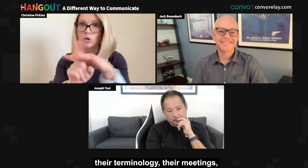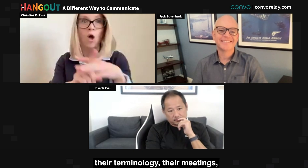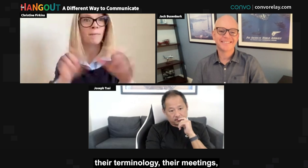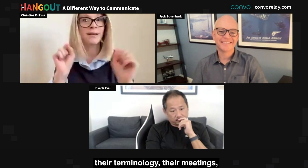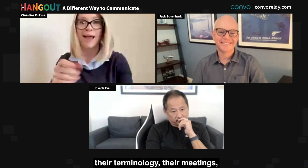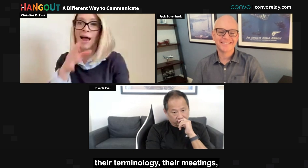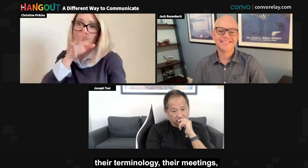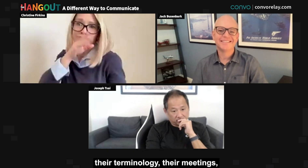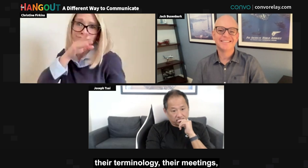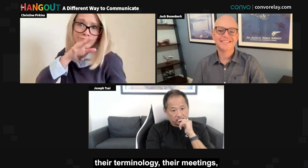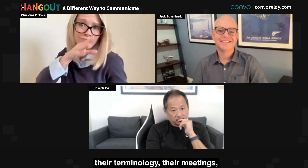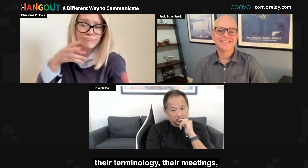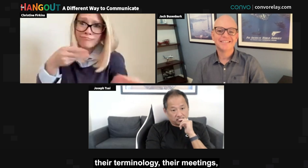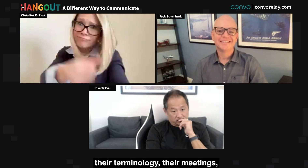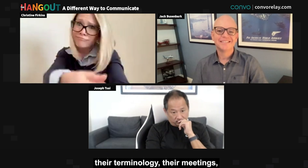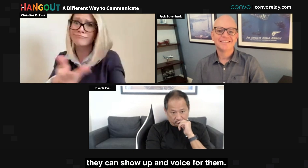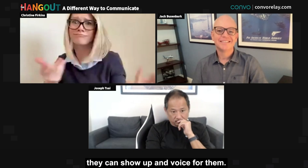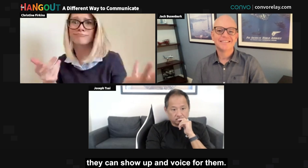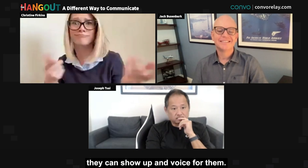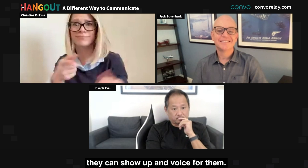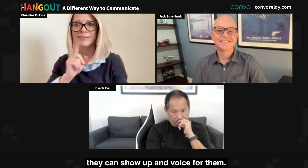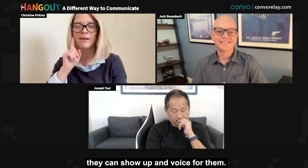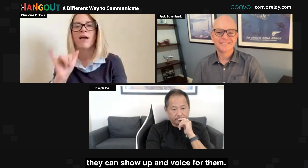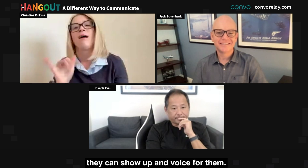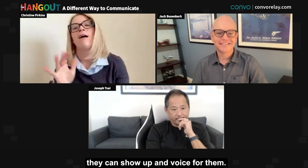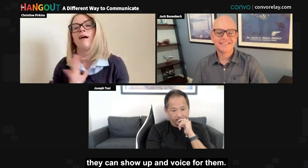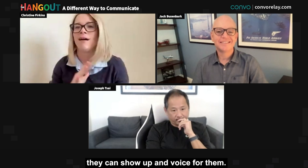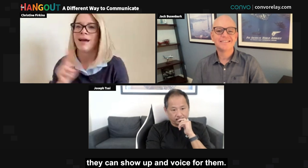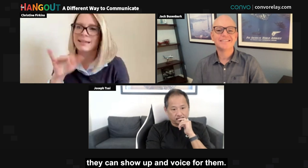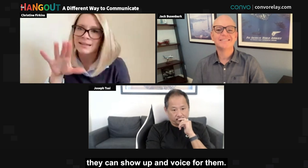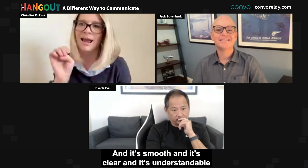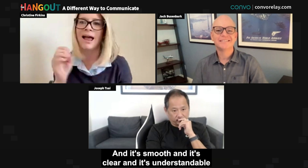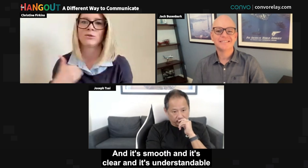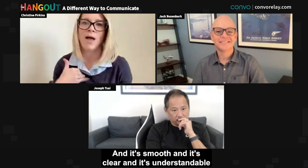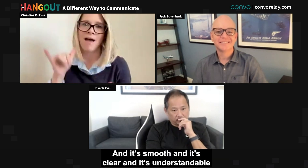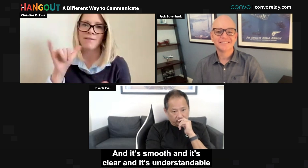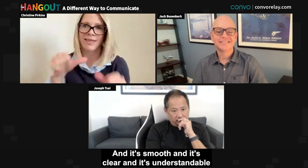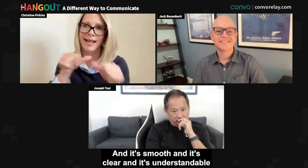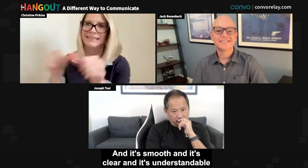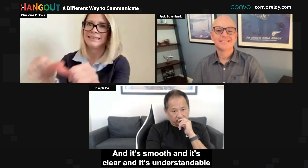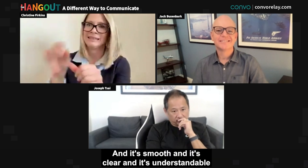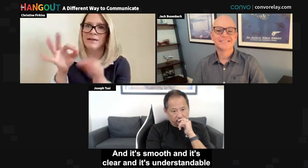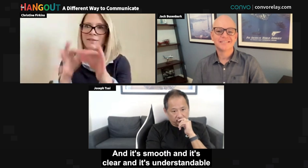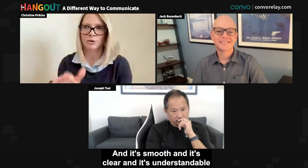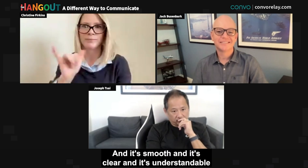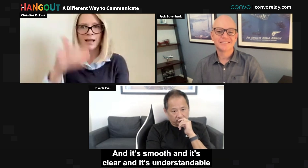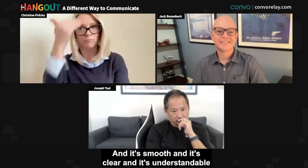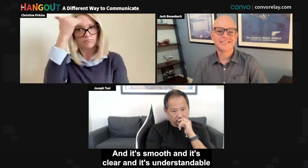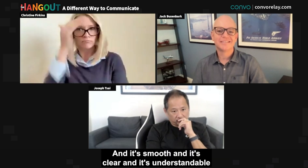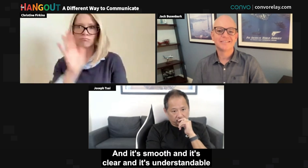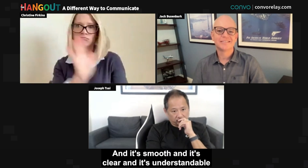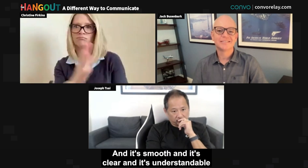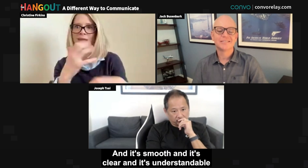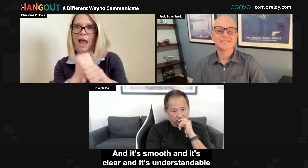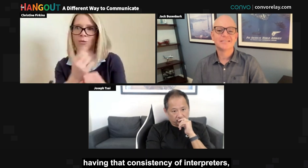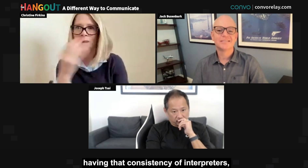their terminology, their meetings, they can show up and voice for them, and it's smooth and it's clear and it's understandable. Having